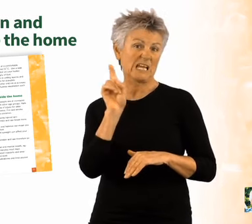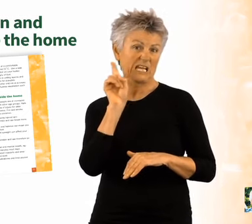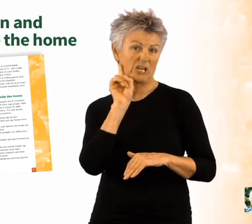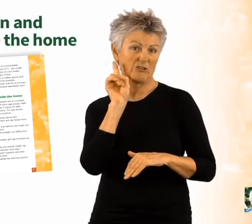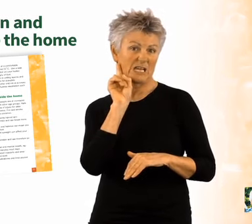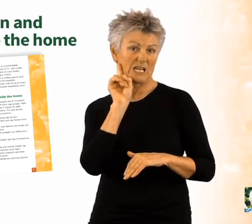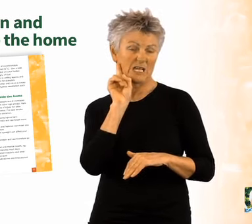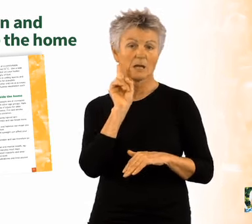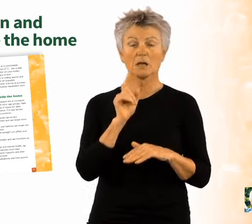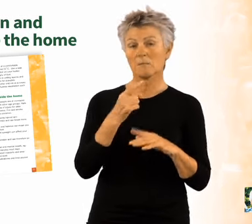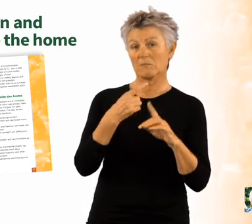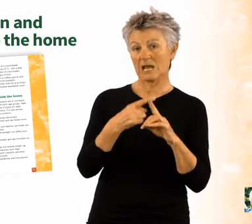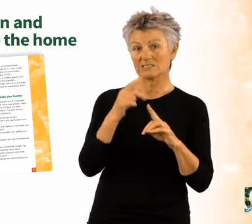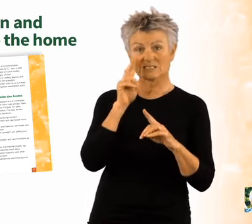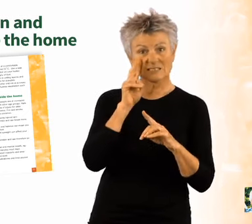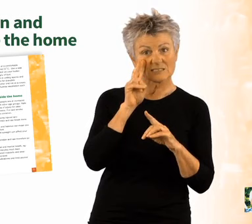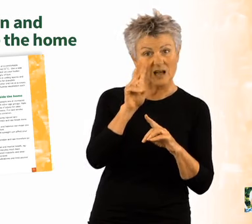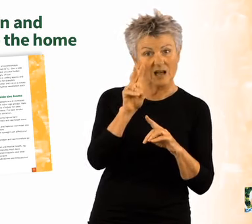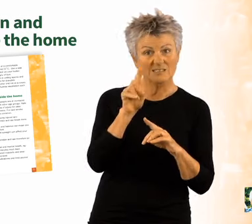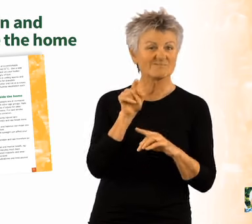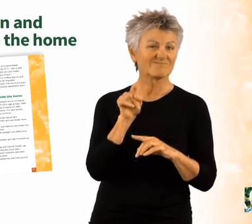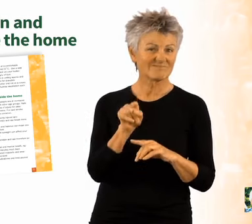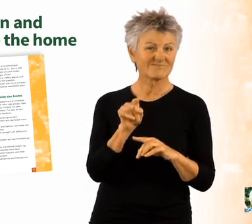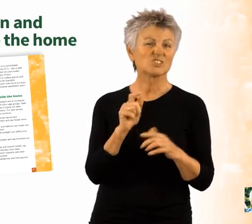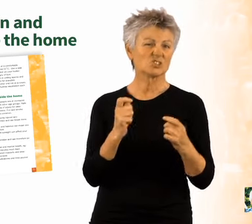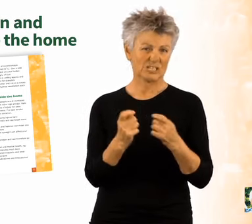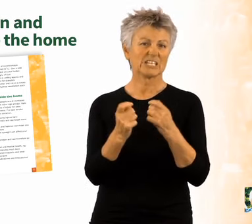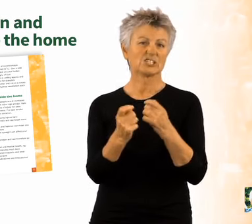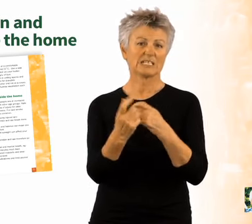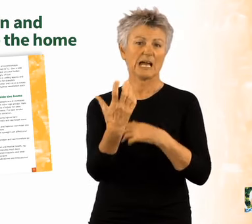Changes in hearing and eyesight can affect your awareness of hazards.